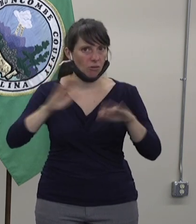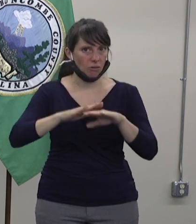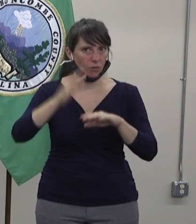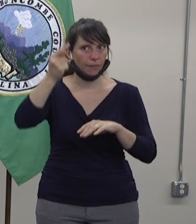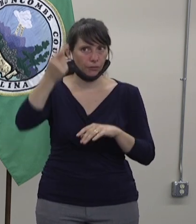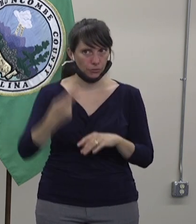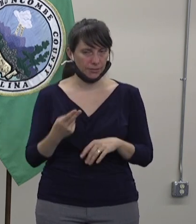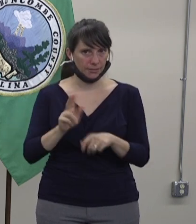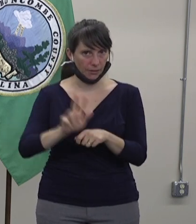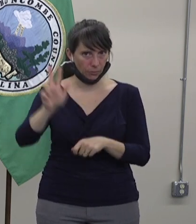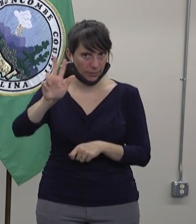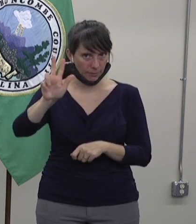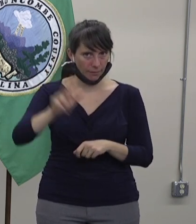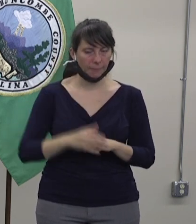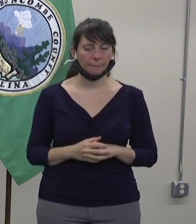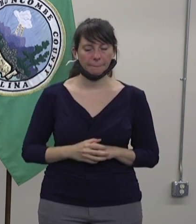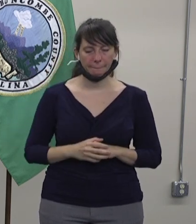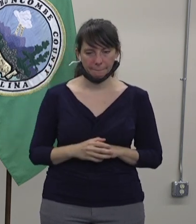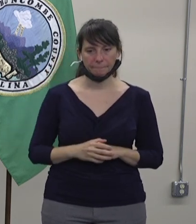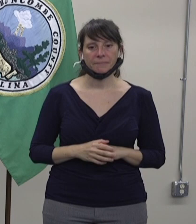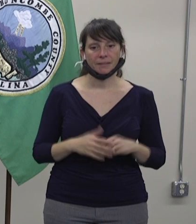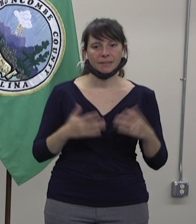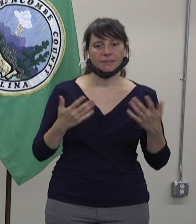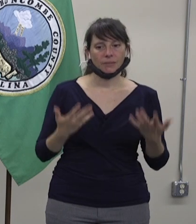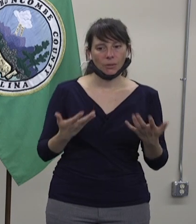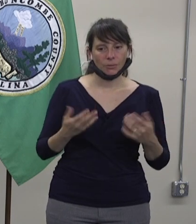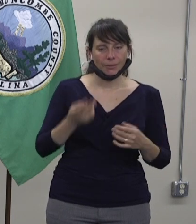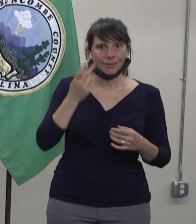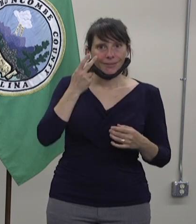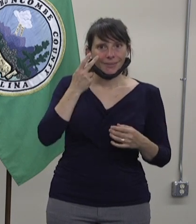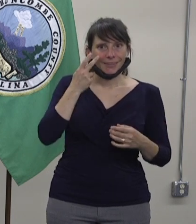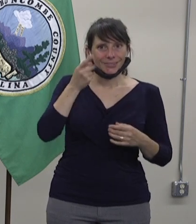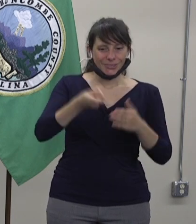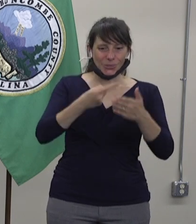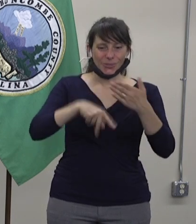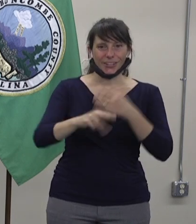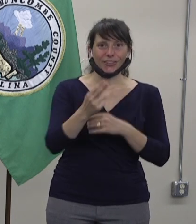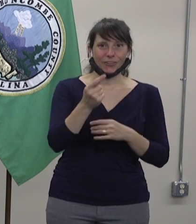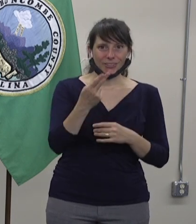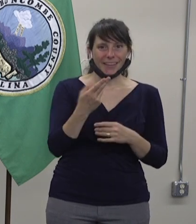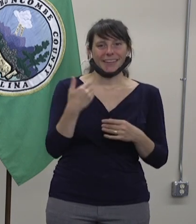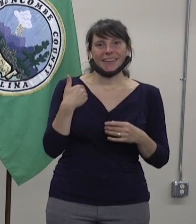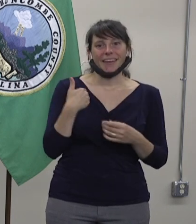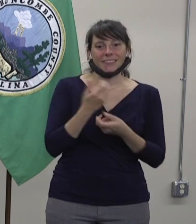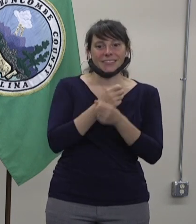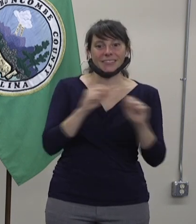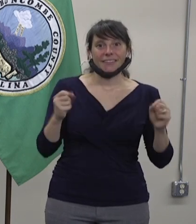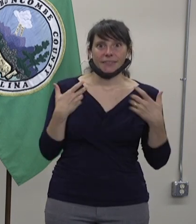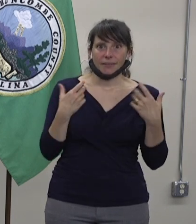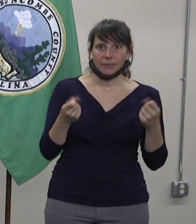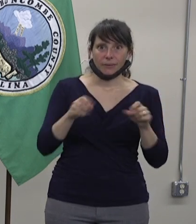Thursday at 3 p.m. for the next community update. Thank you and have a safe and healthy weekend.